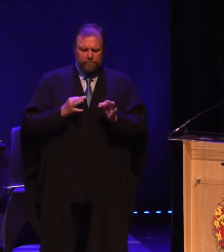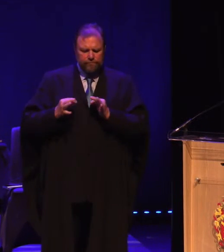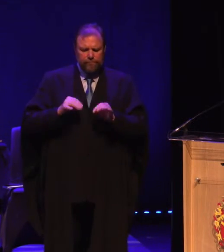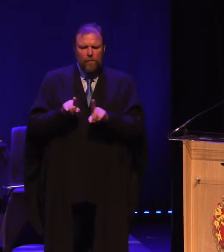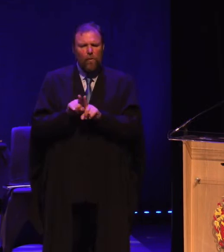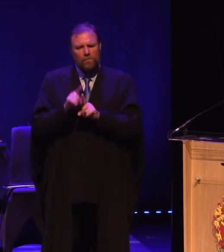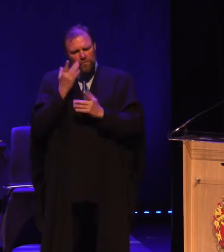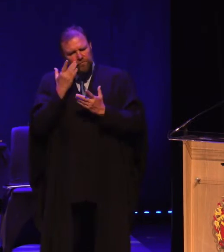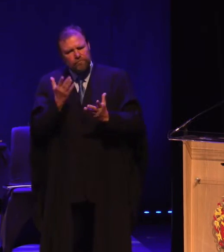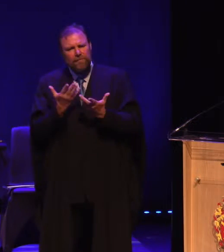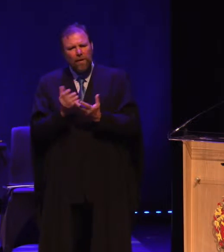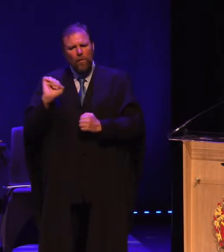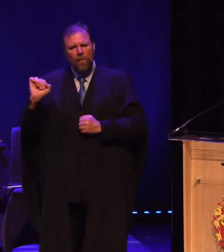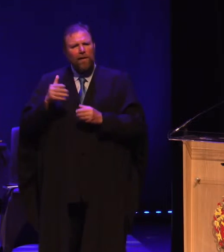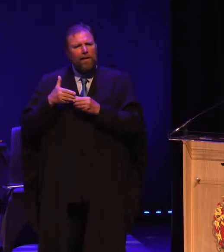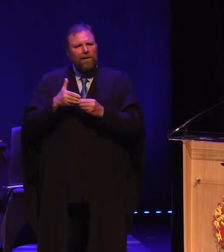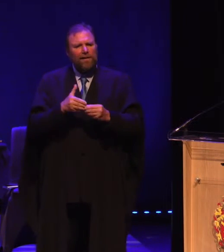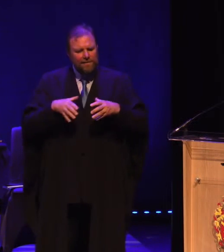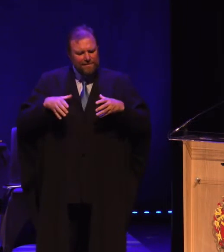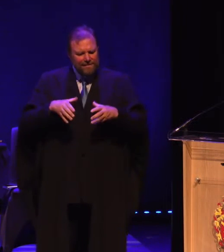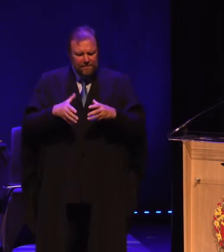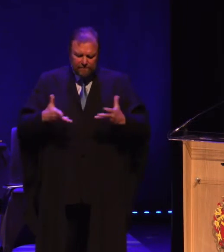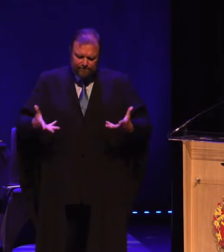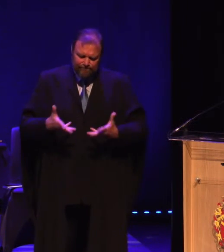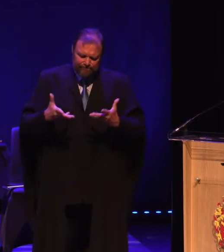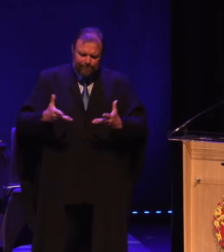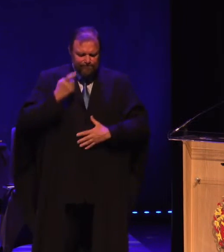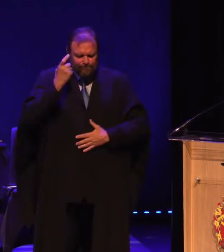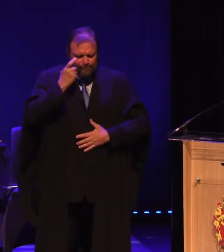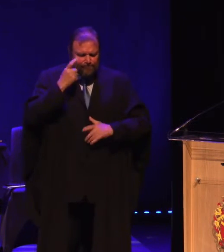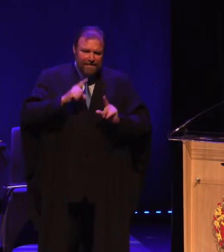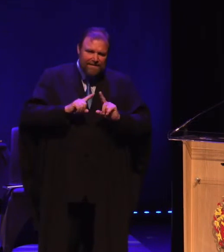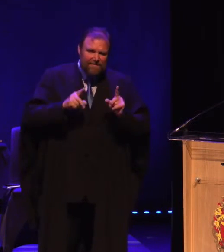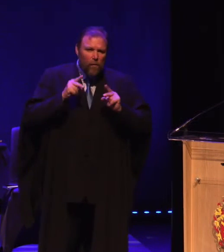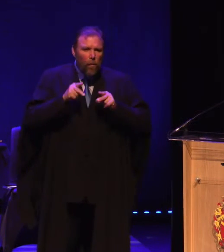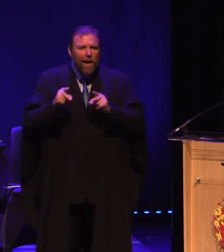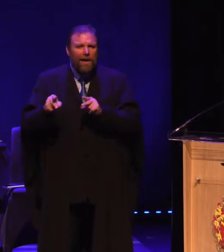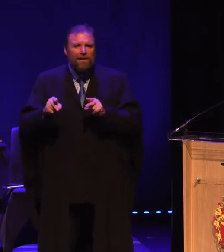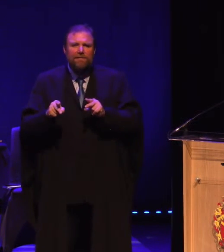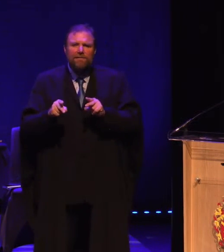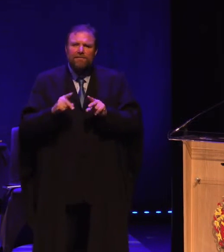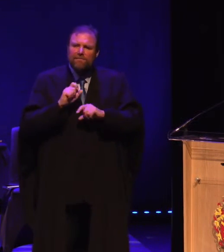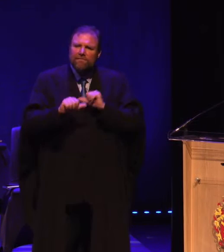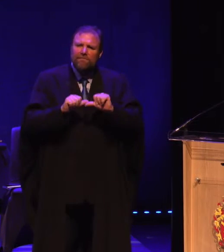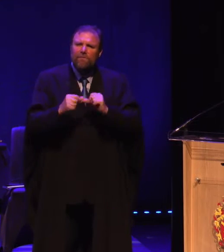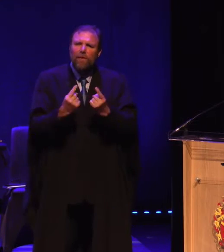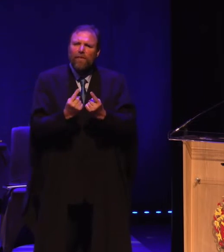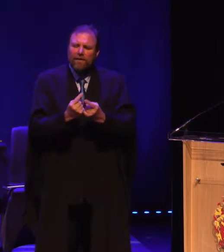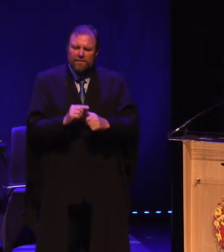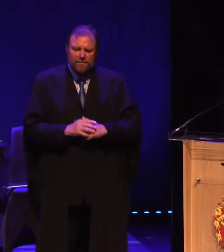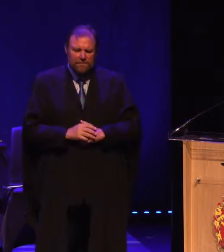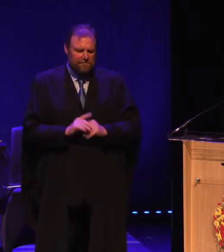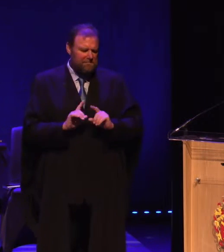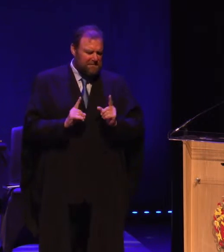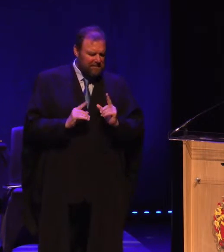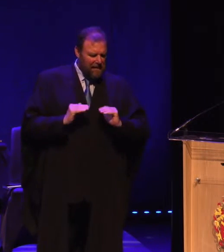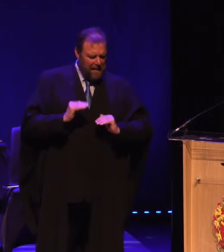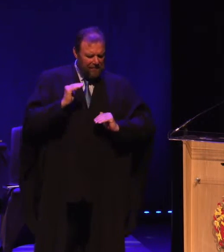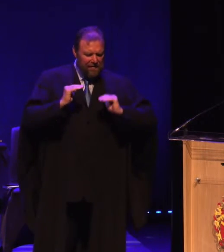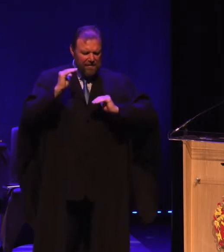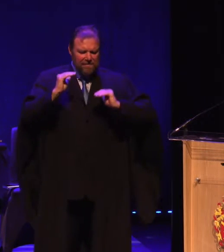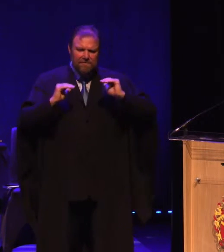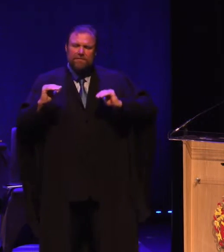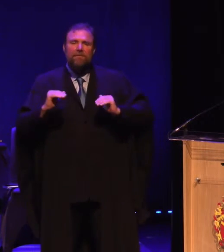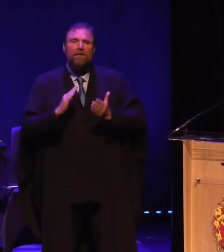her team. She actively encourages them to think widely and differently around ways of doing things at different levels of the system to make a